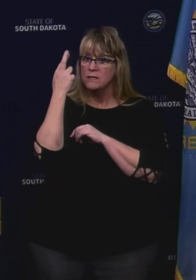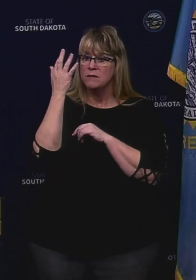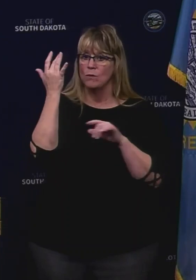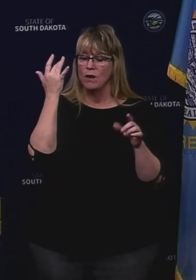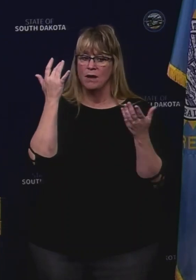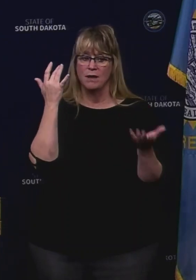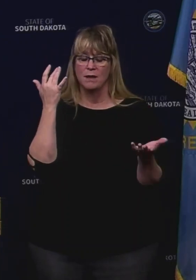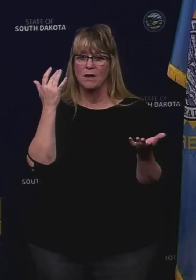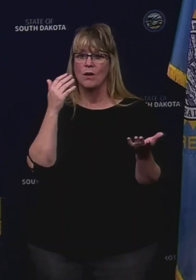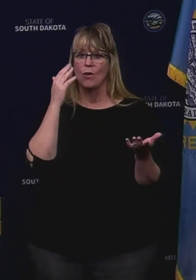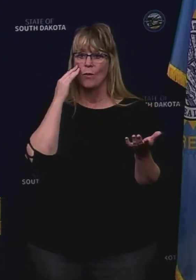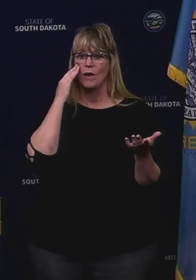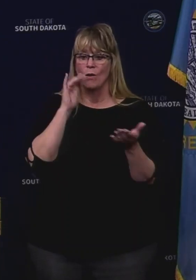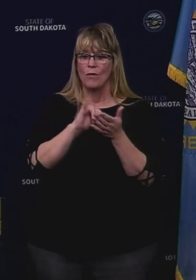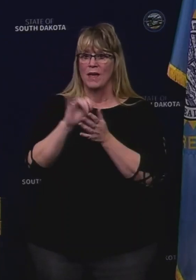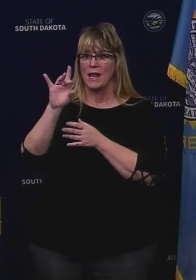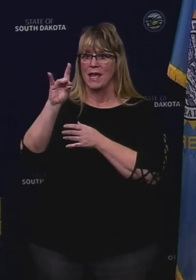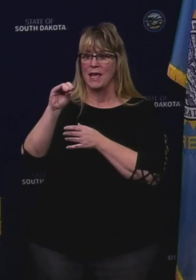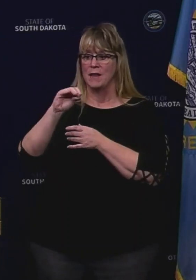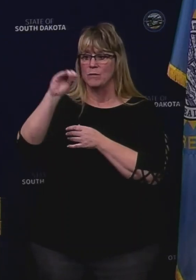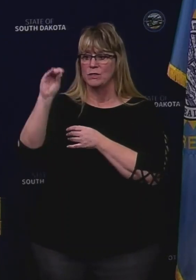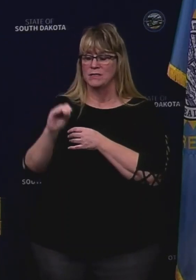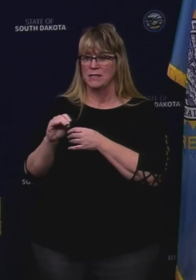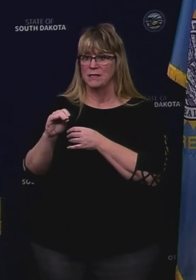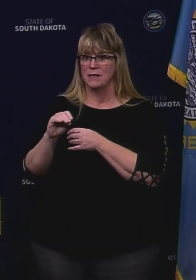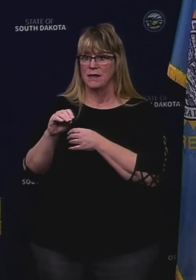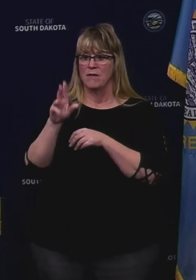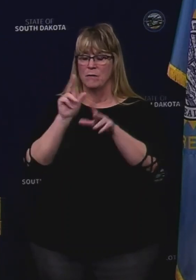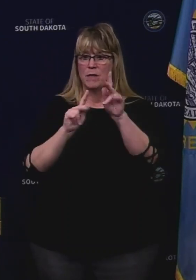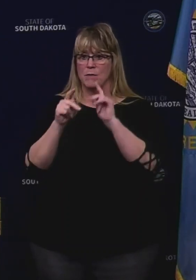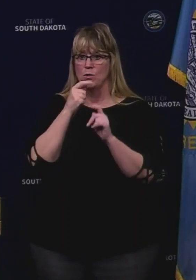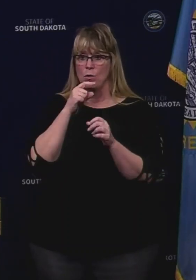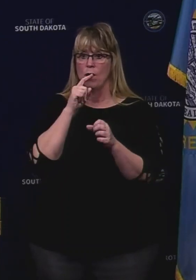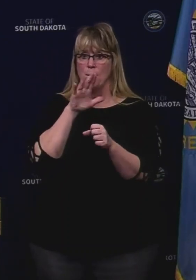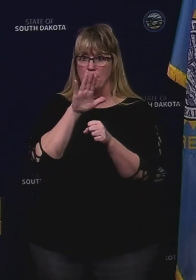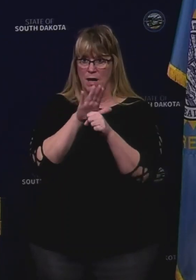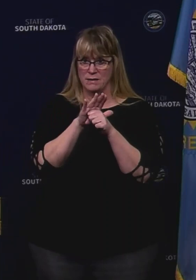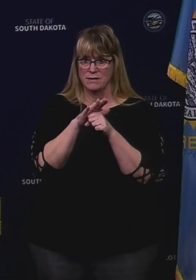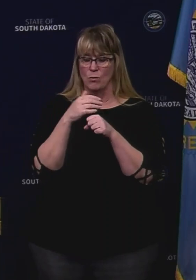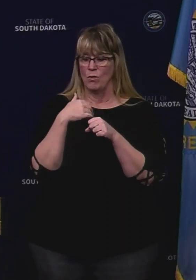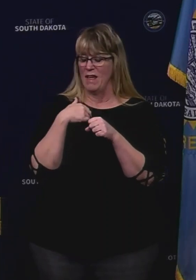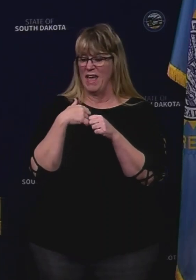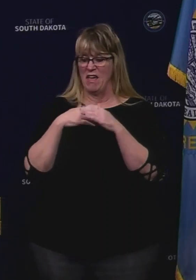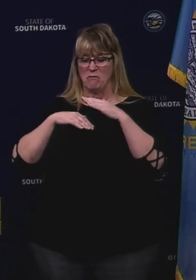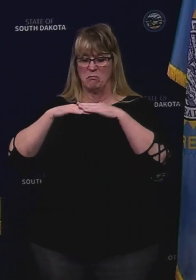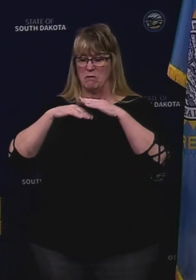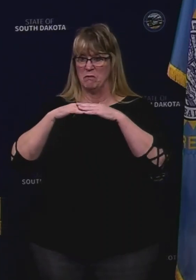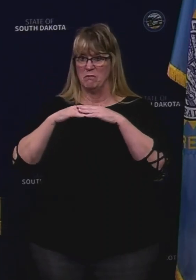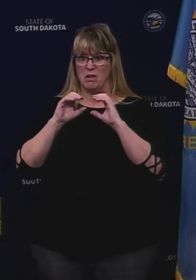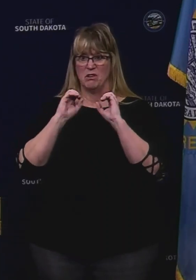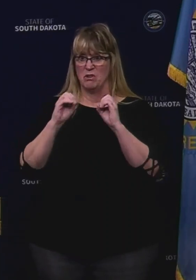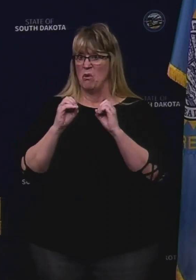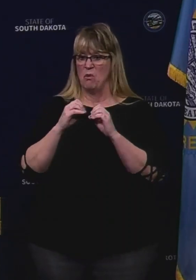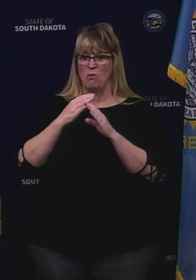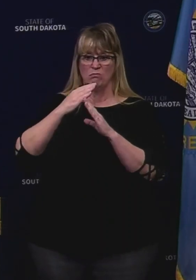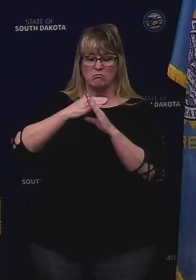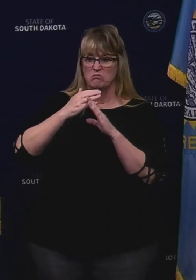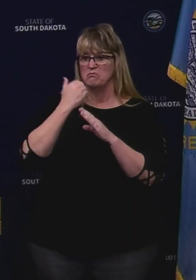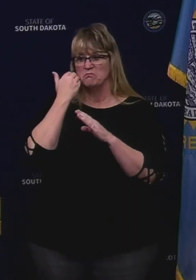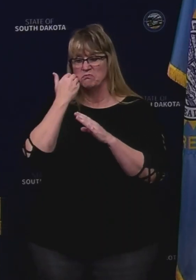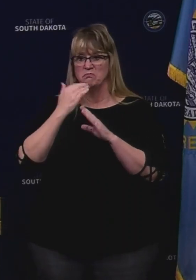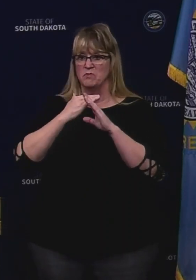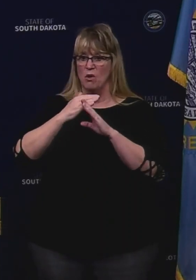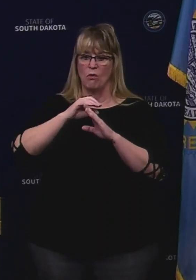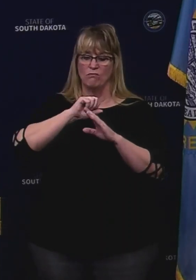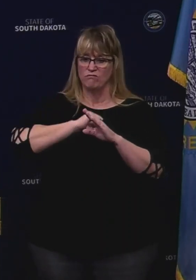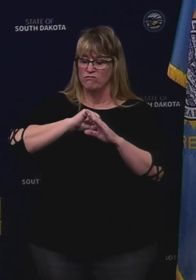because we know that 80% of the people who are positive for COVID-19 will have minimal, if no, symptoms whatsoever. So the